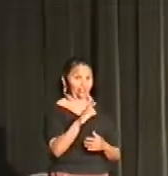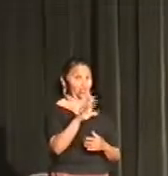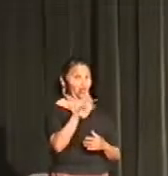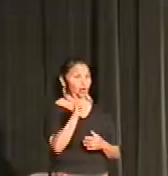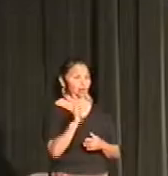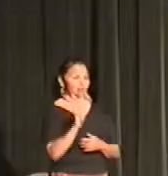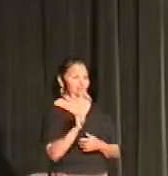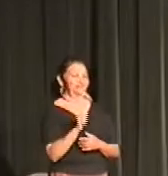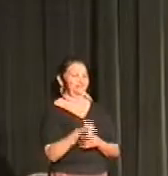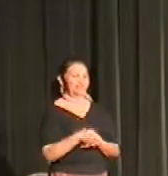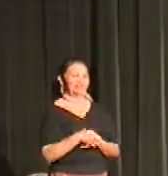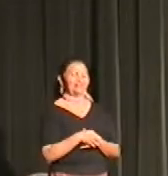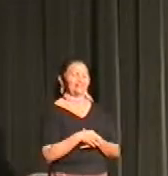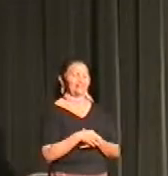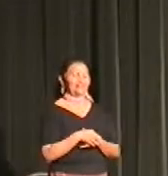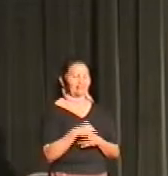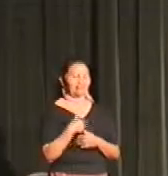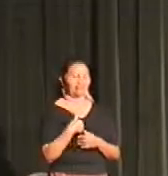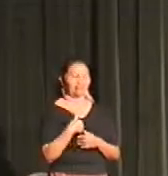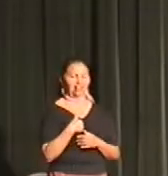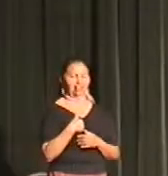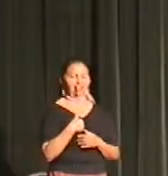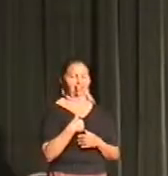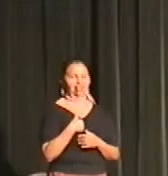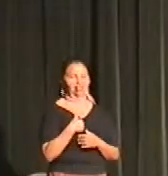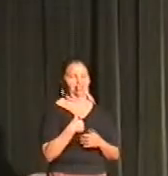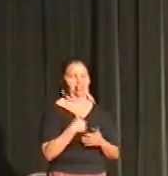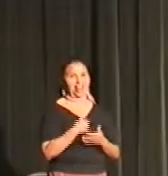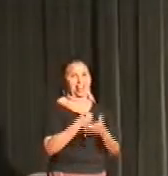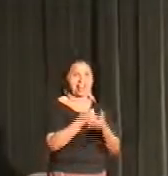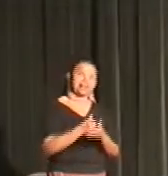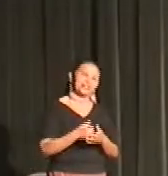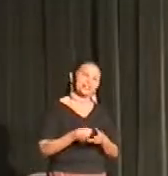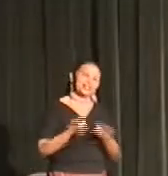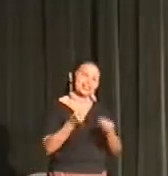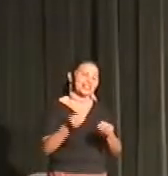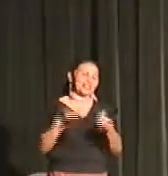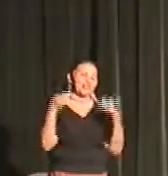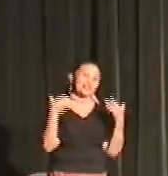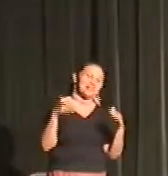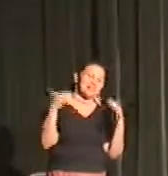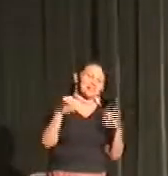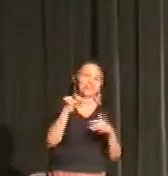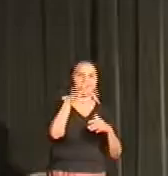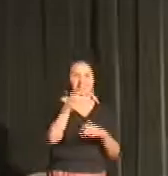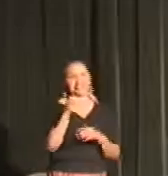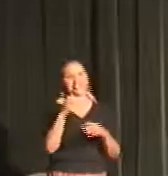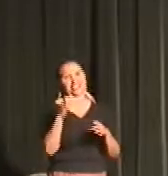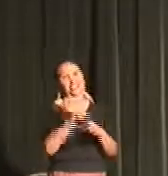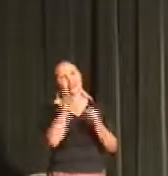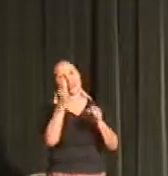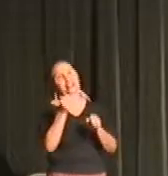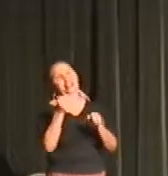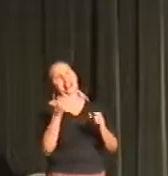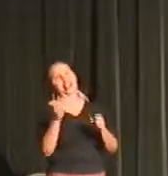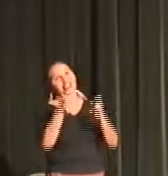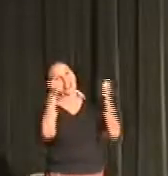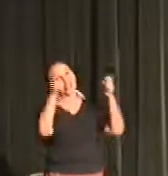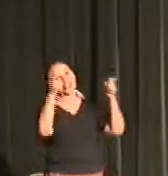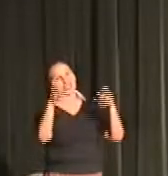able to help give them a party for their 50th wedding anniversary and their 60th wedding anniversary. And I was able to come here